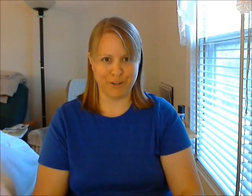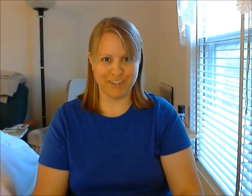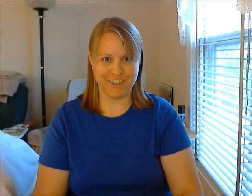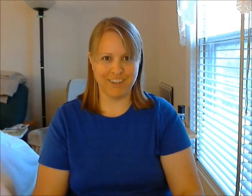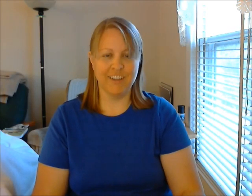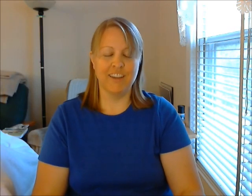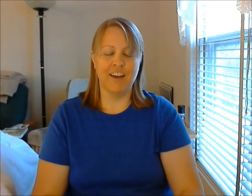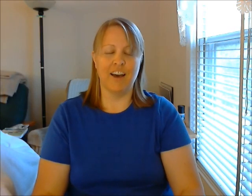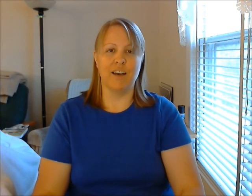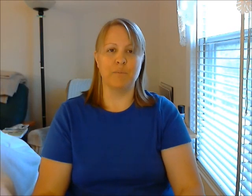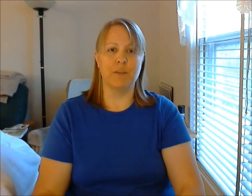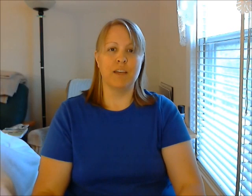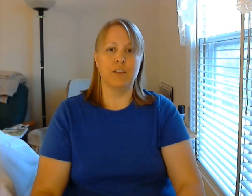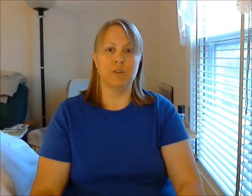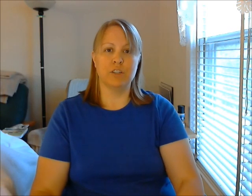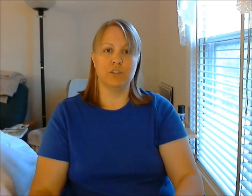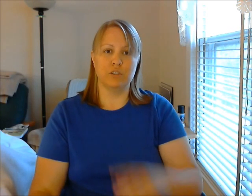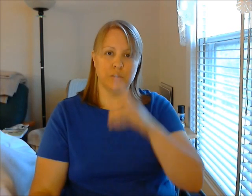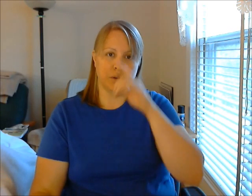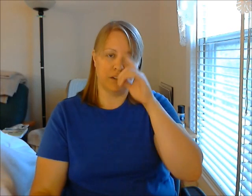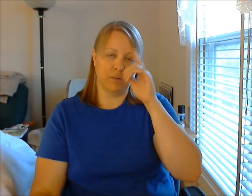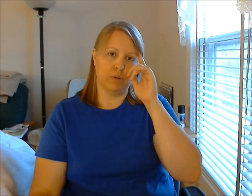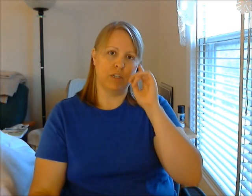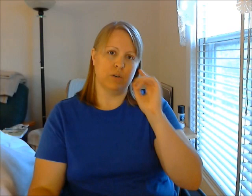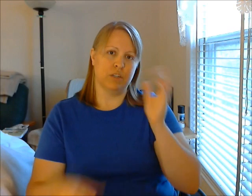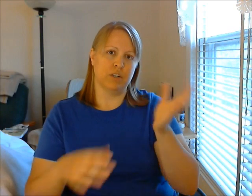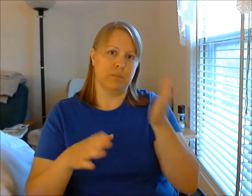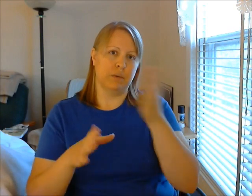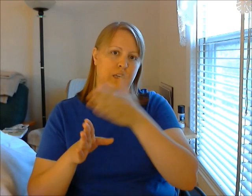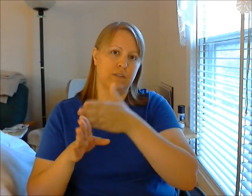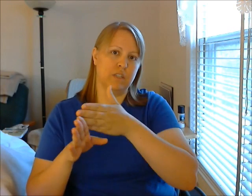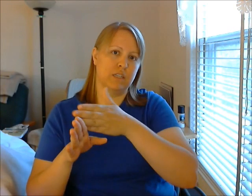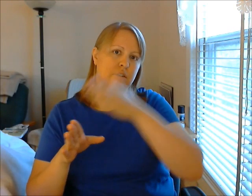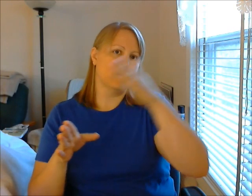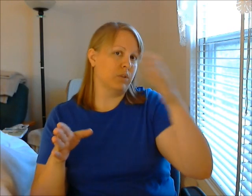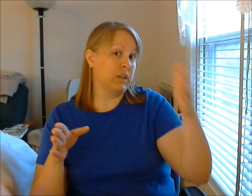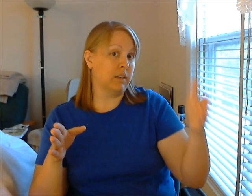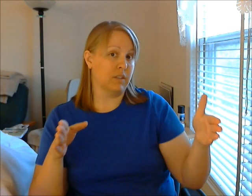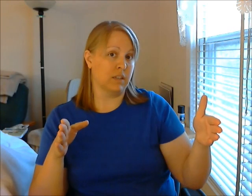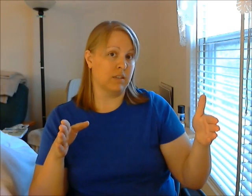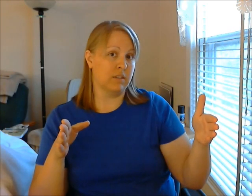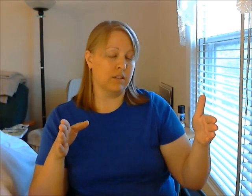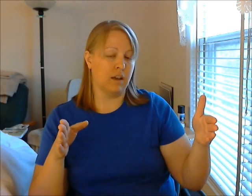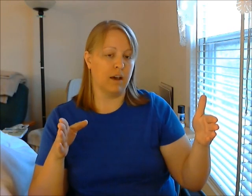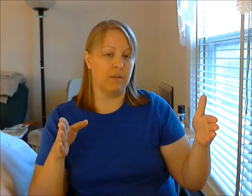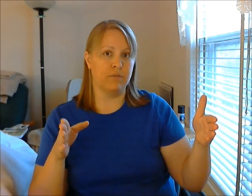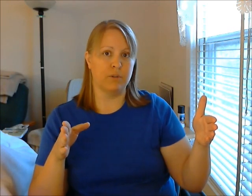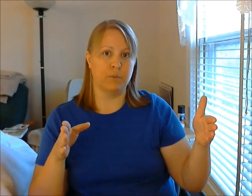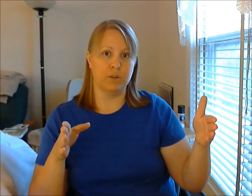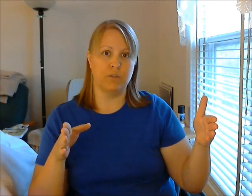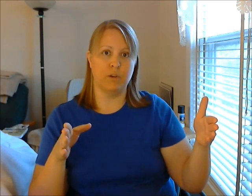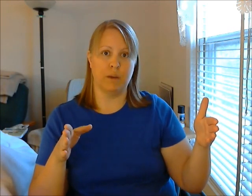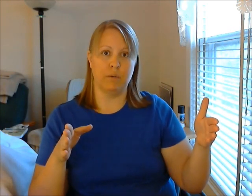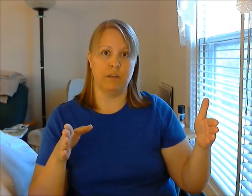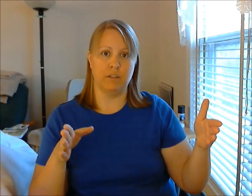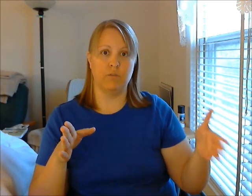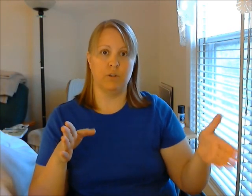appropriate. You can choose to put a WH question at the beginning of a sentence or the end of a sentence. For most of you, it might be easier for you to put it